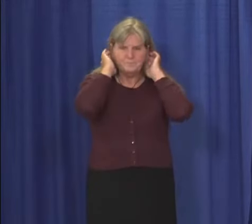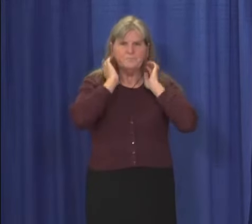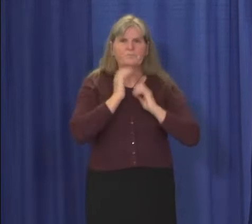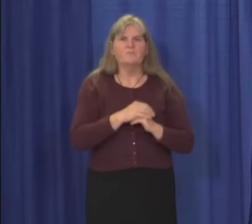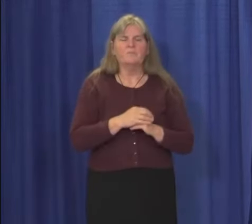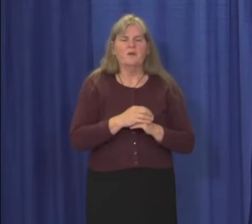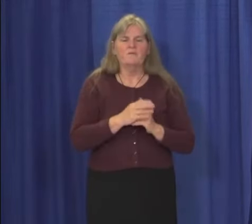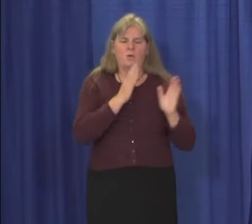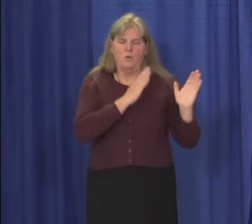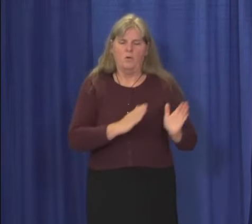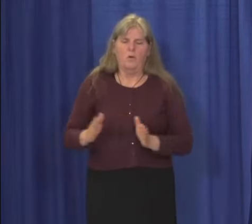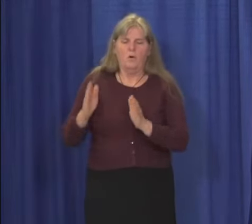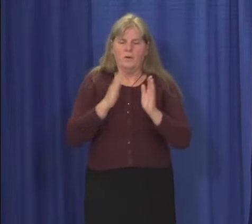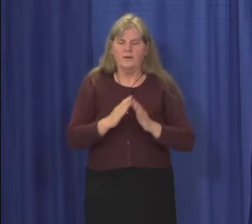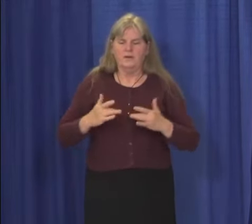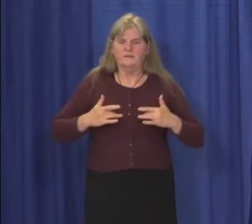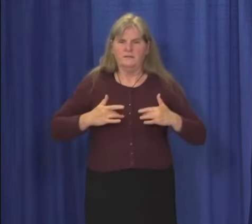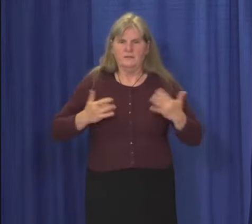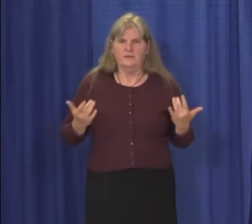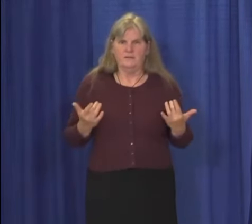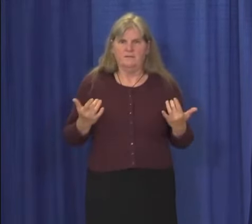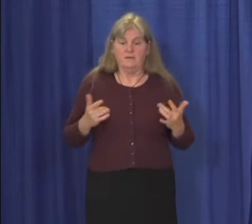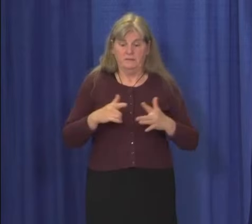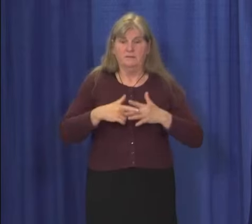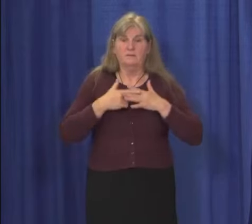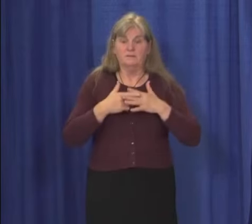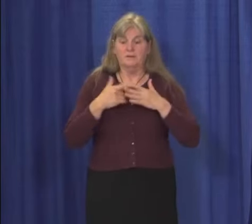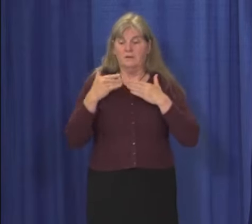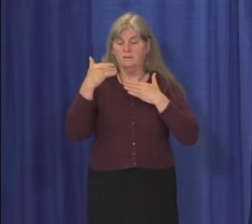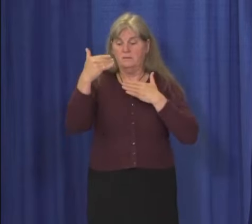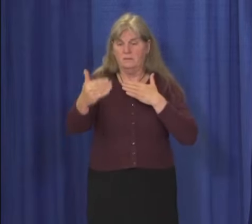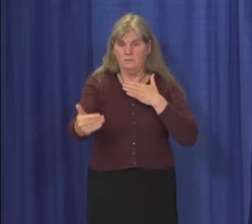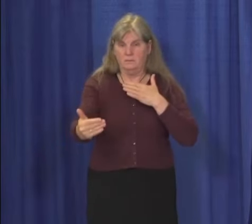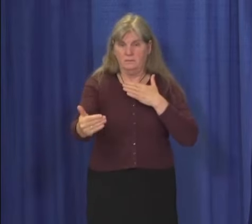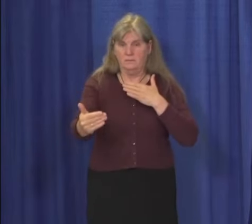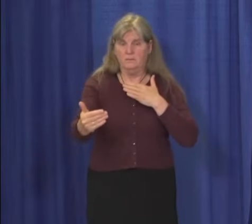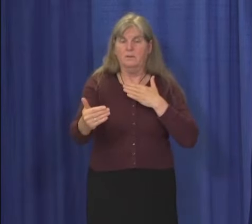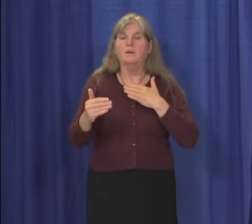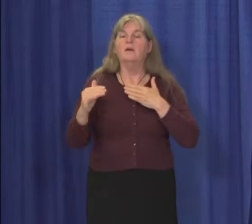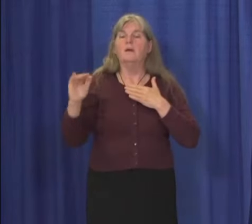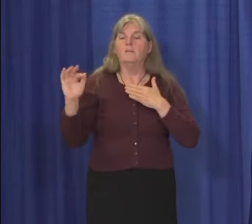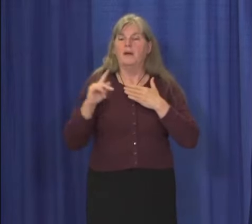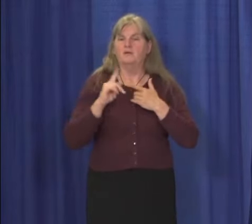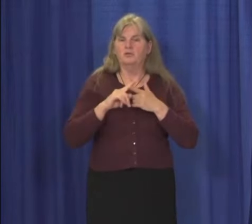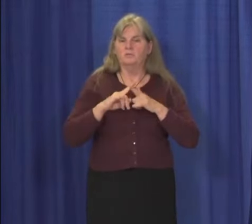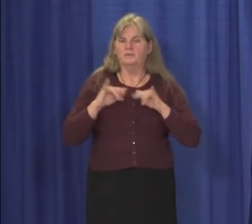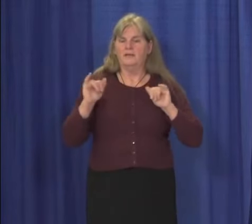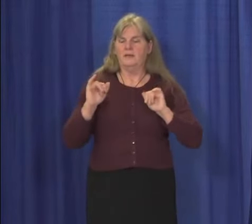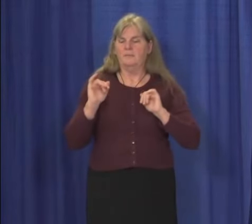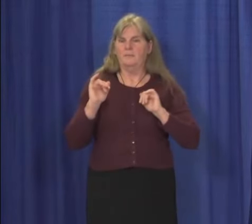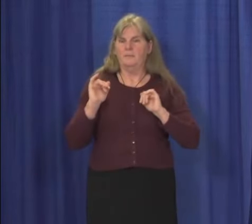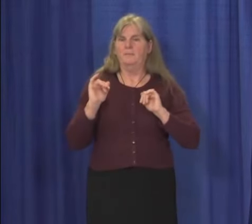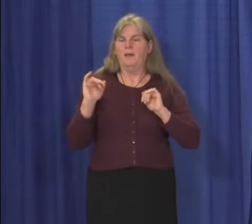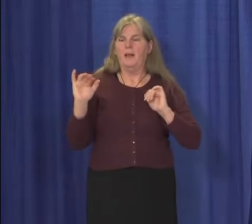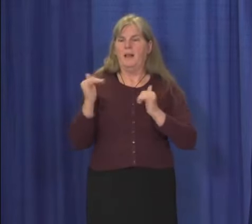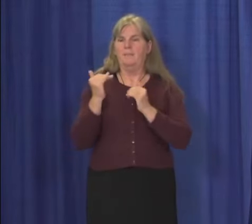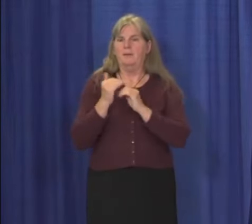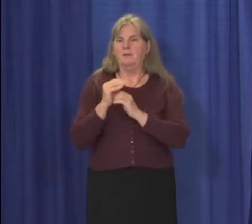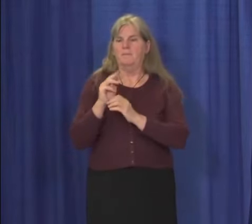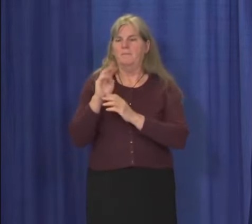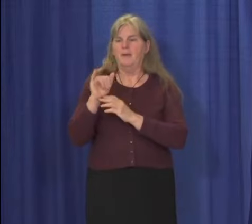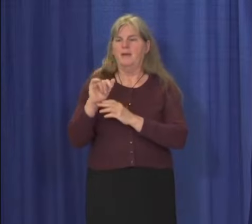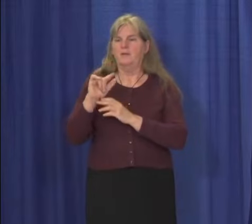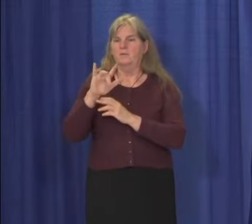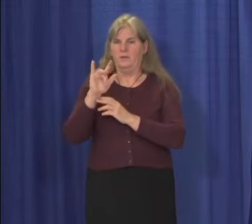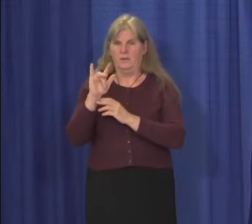For organized gatherings, I recommend that effective immediately, these may resume to the May 25th limits with close adherence to